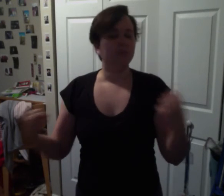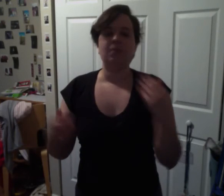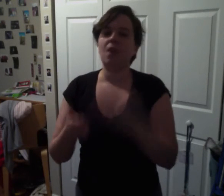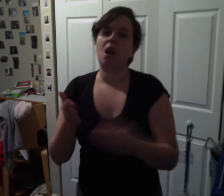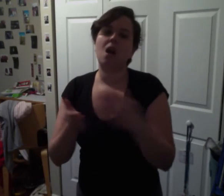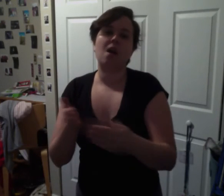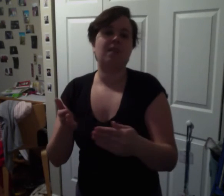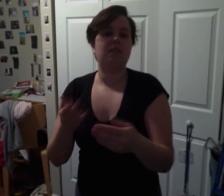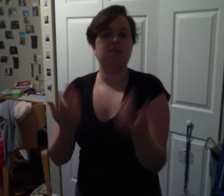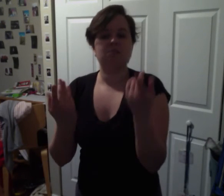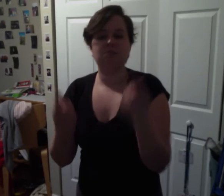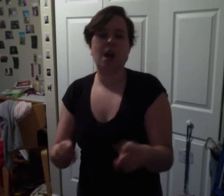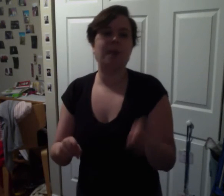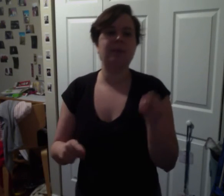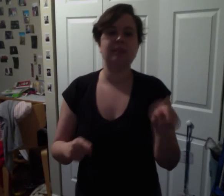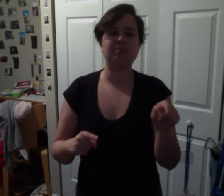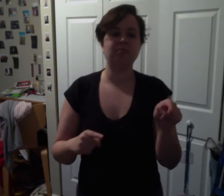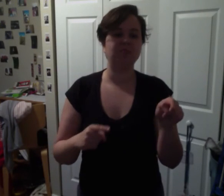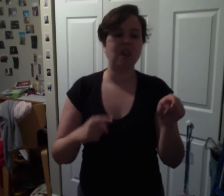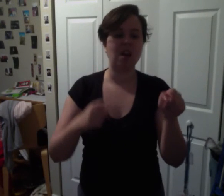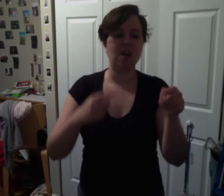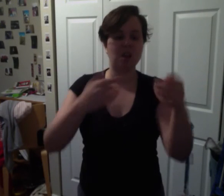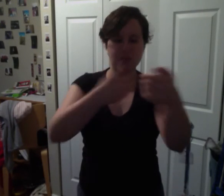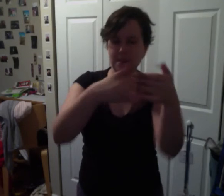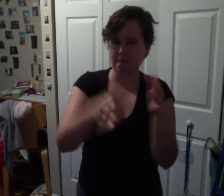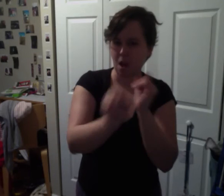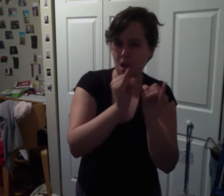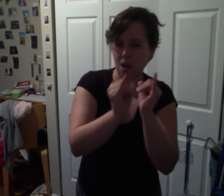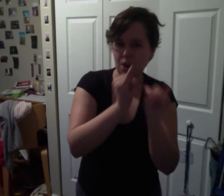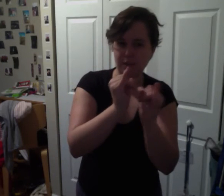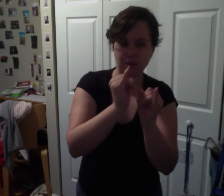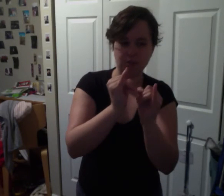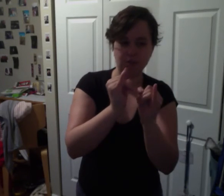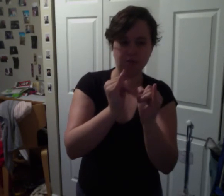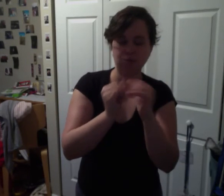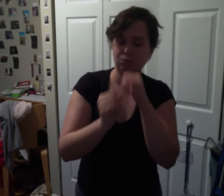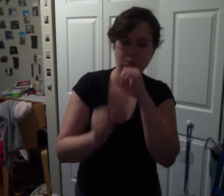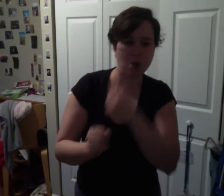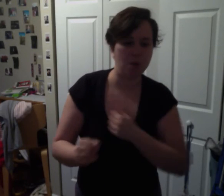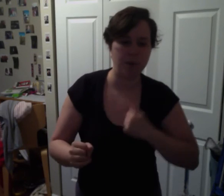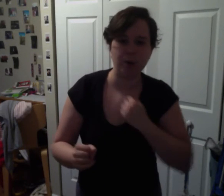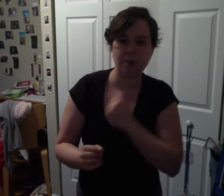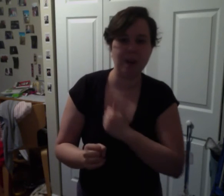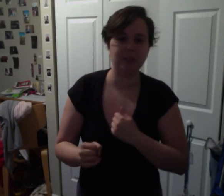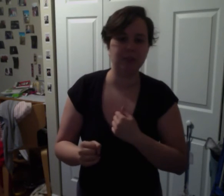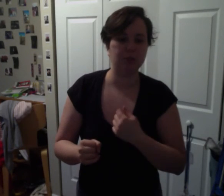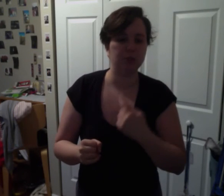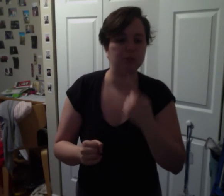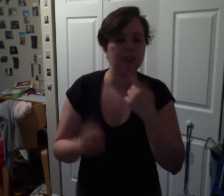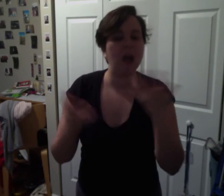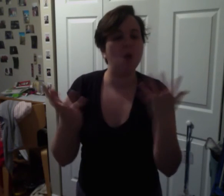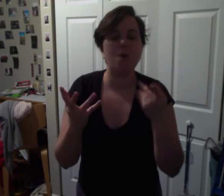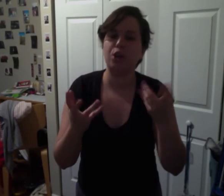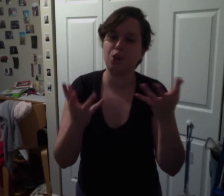with someone you care about, no regrets, nothing left unsaid, and it's hard and it takes courage.